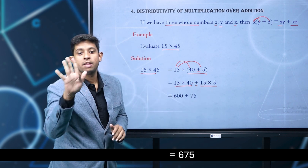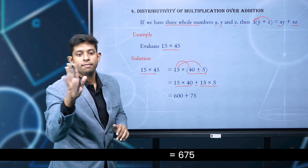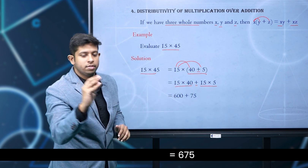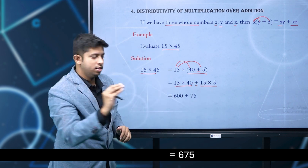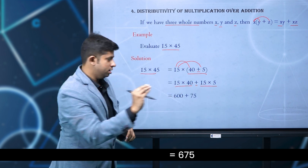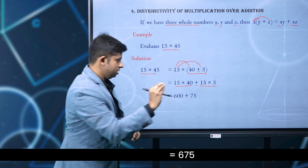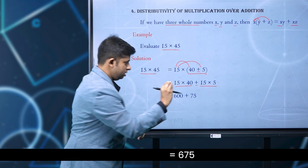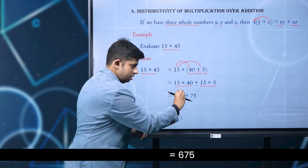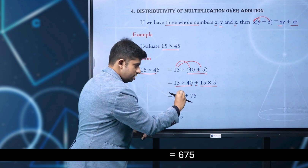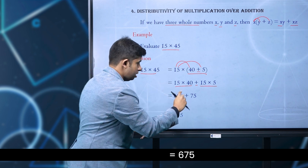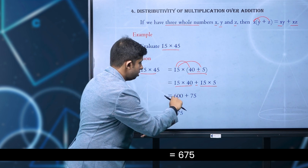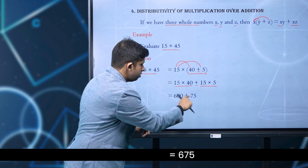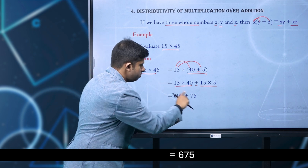Equals to 675.